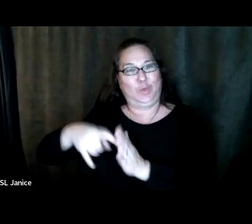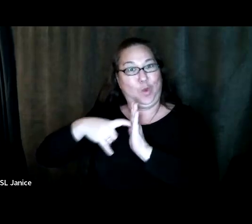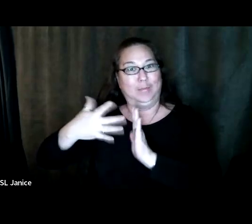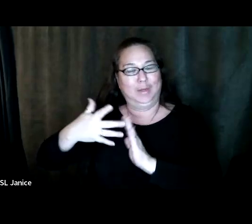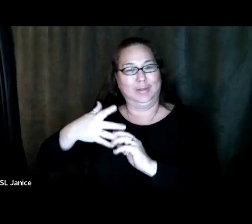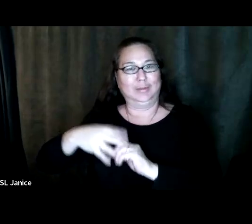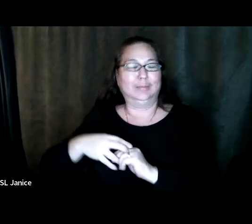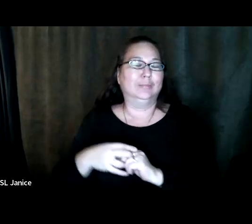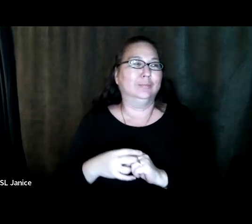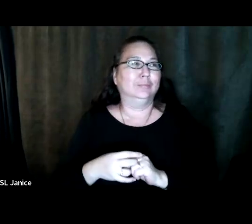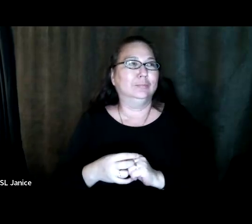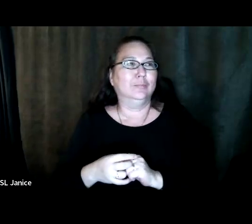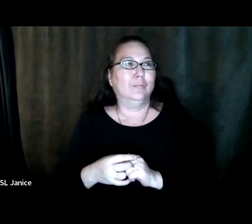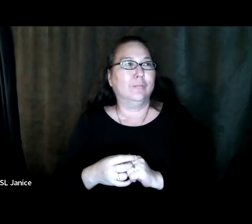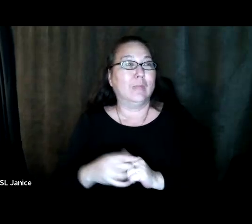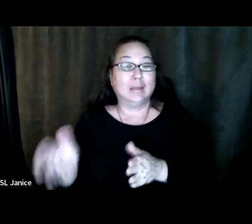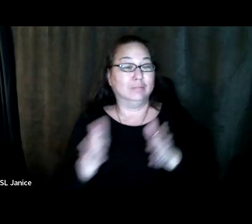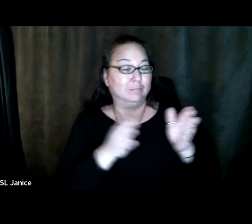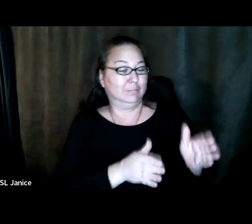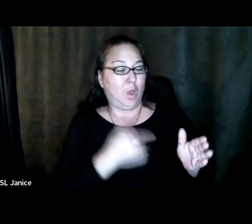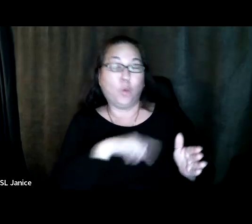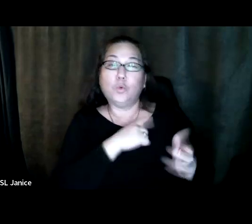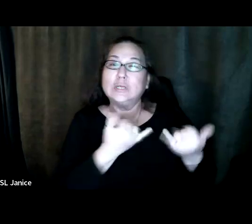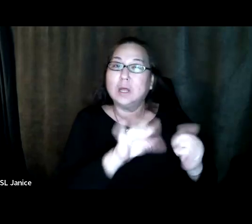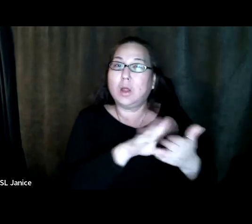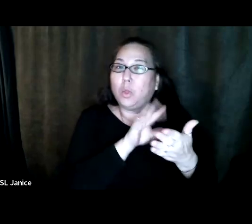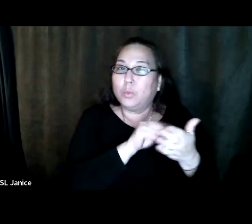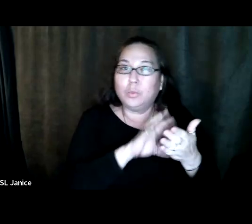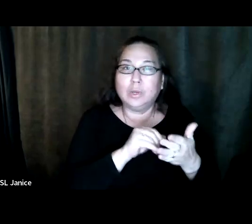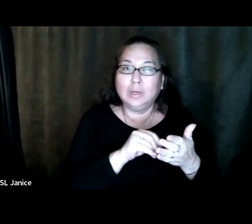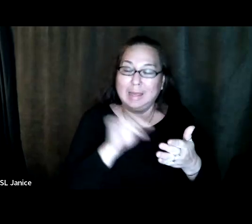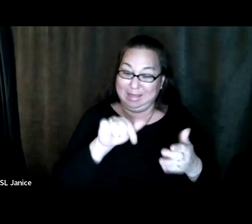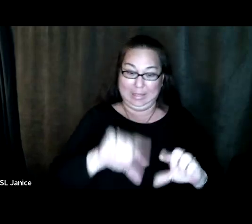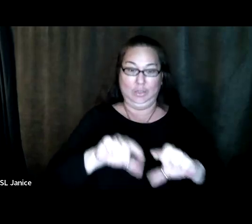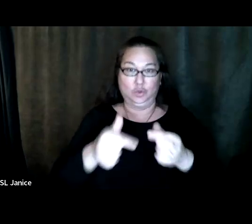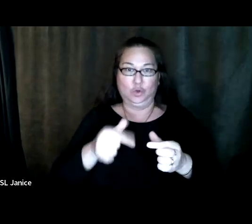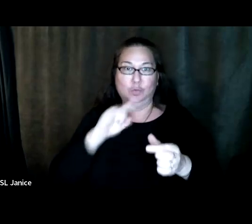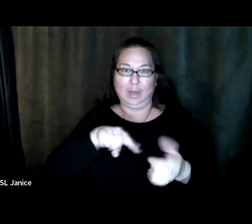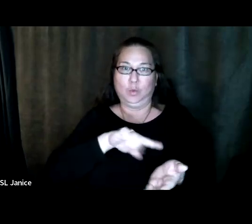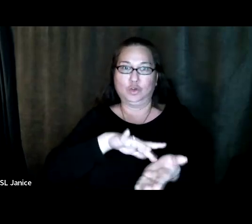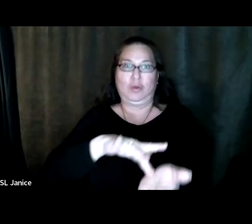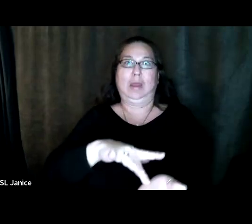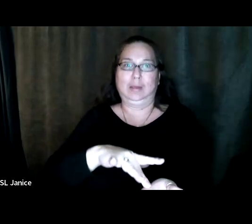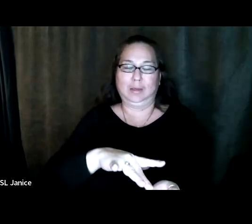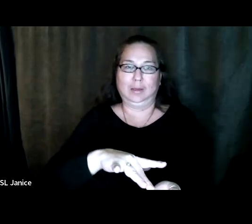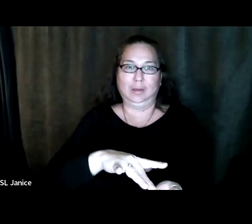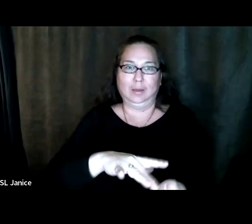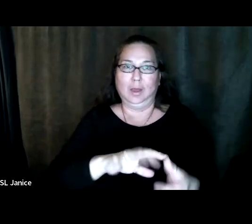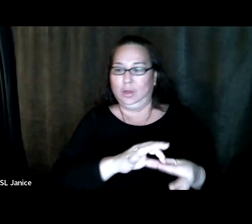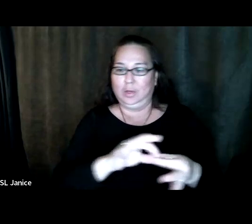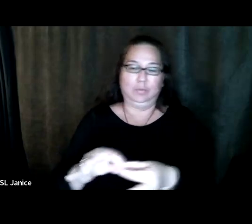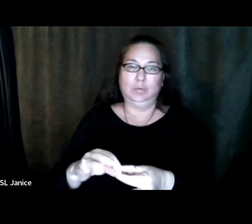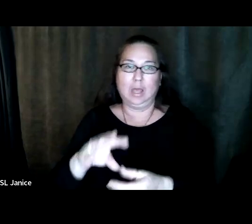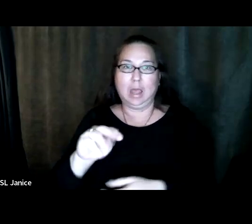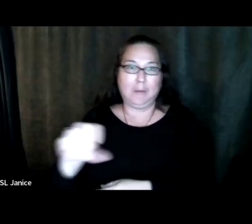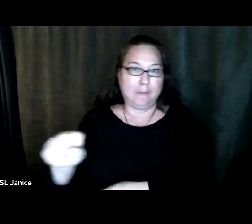part of it is that we are really just learning, right? This group that we are tracking so heavily toward Mass Core is just at the beginning of their